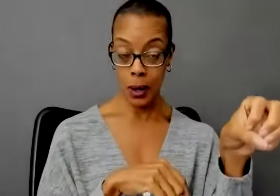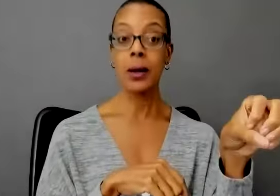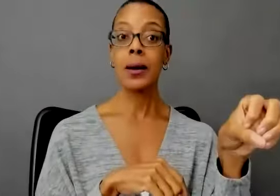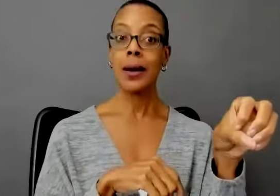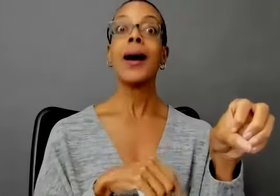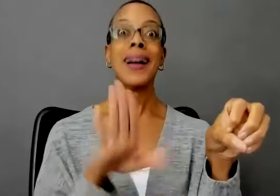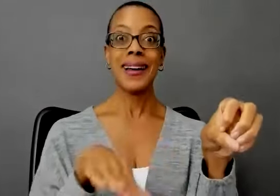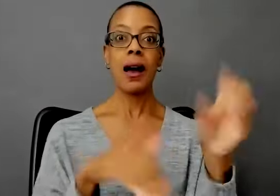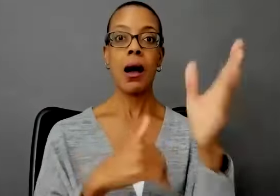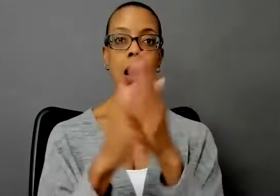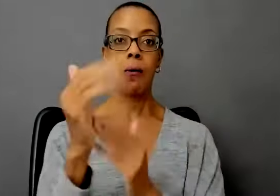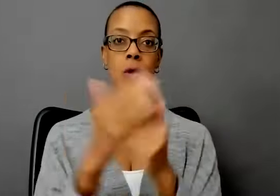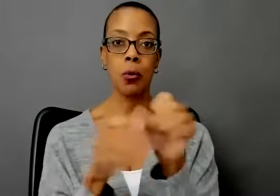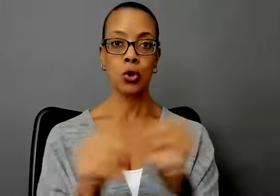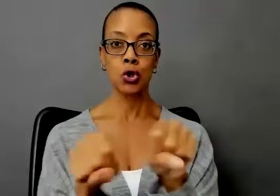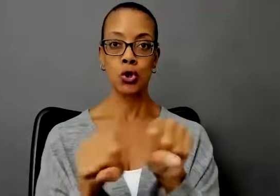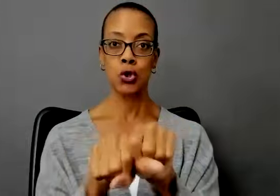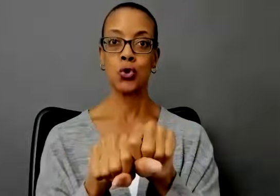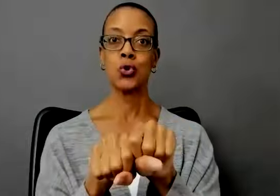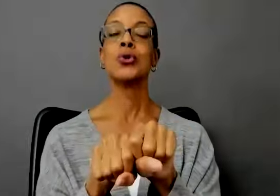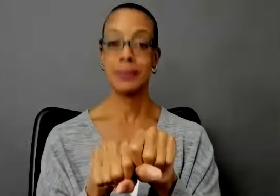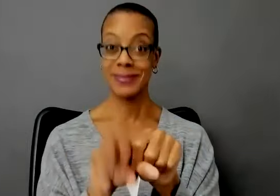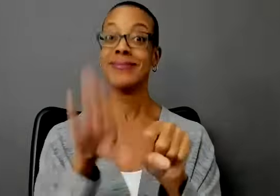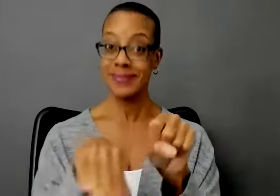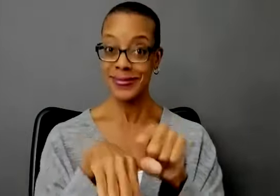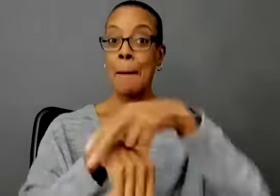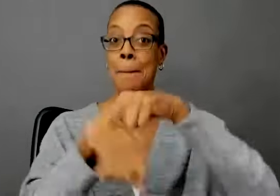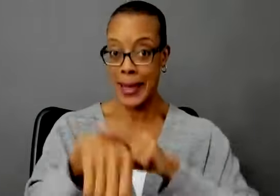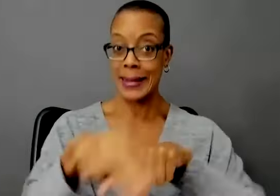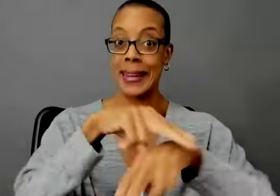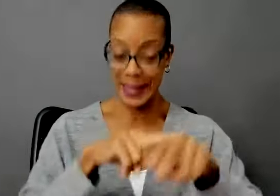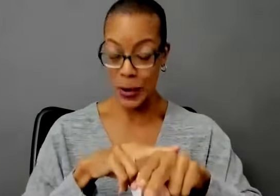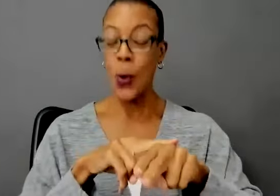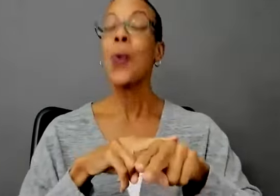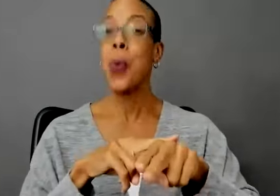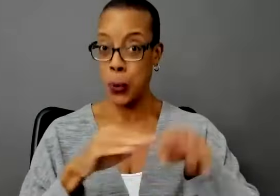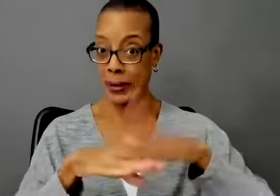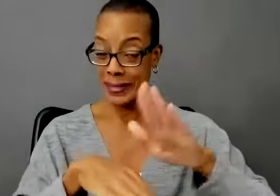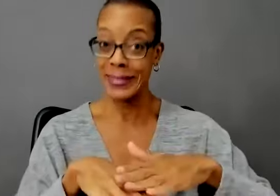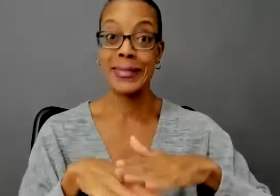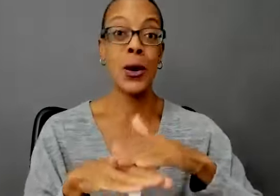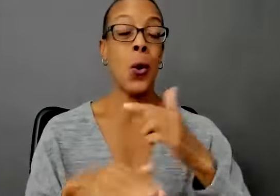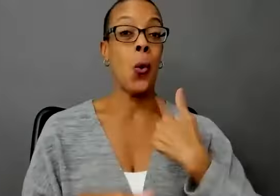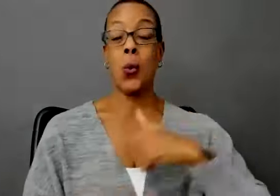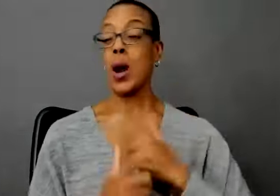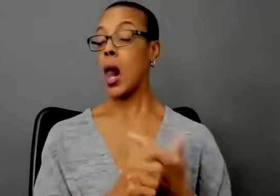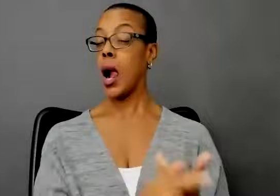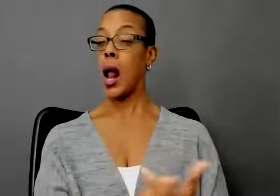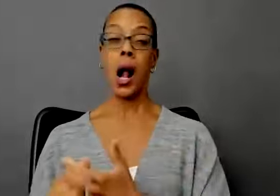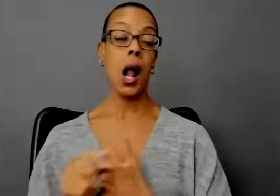sneakers and pack Band-Aids. We were running from meetings to meetings, offices to offices,